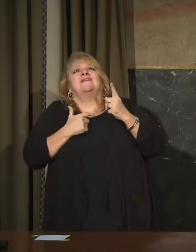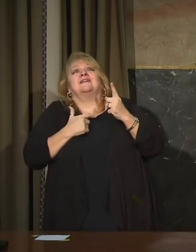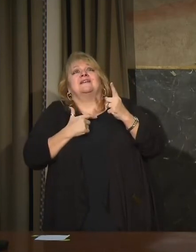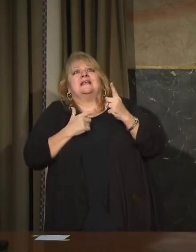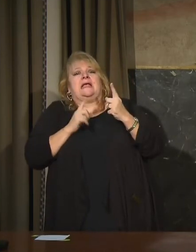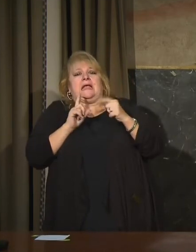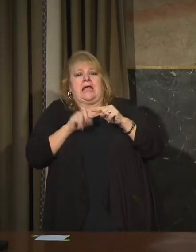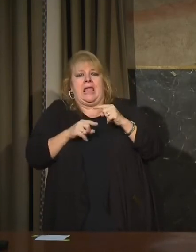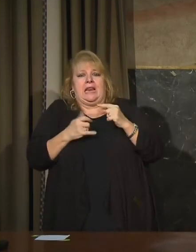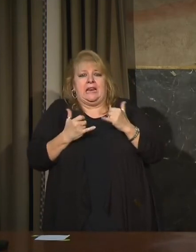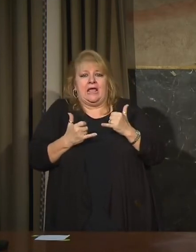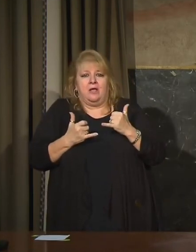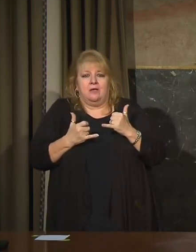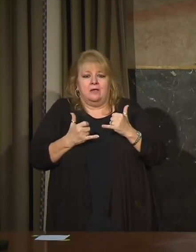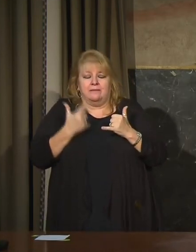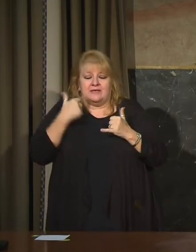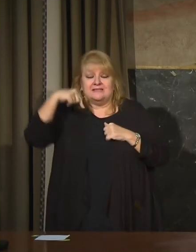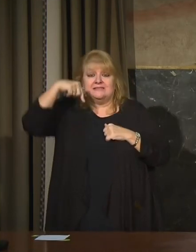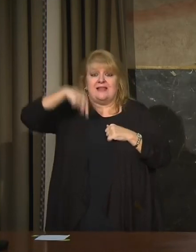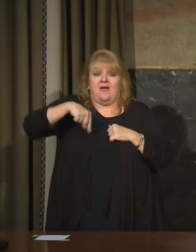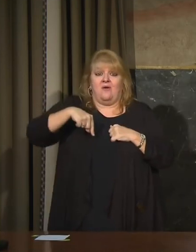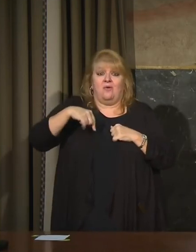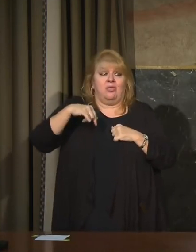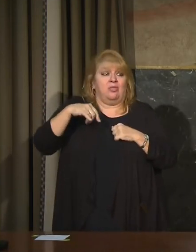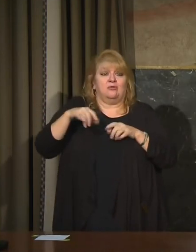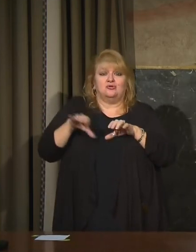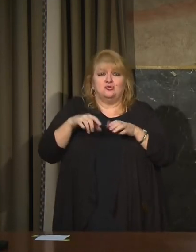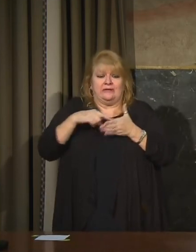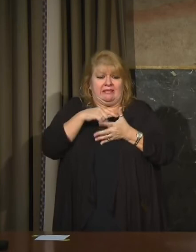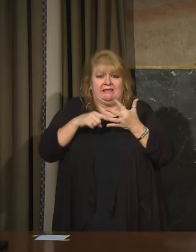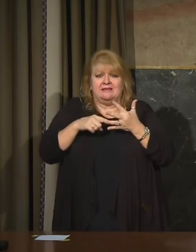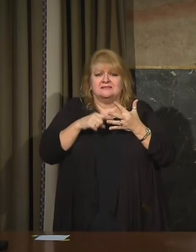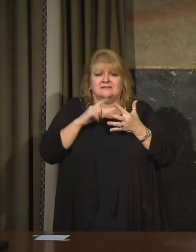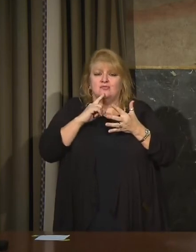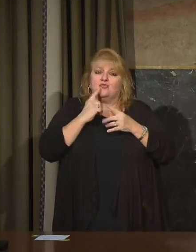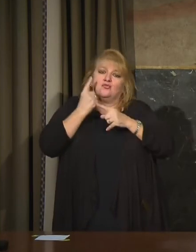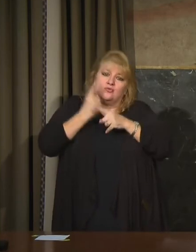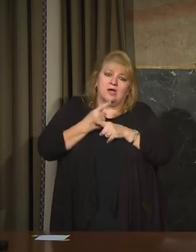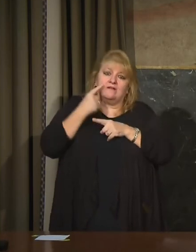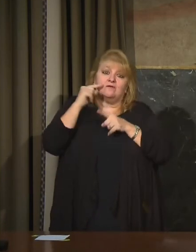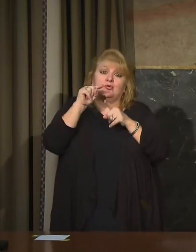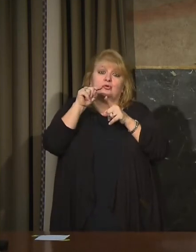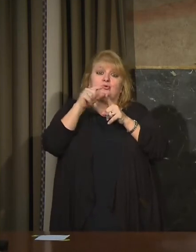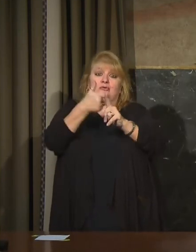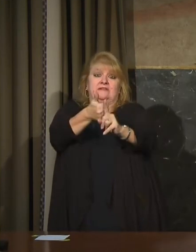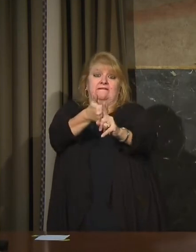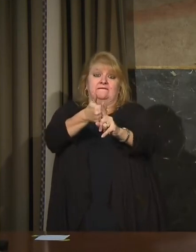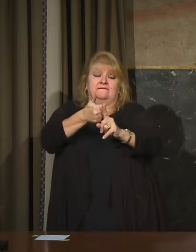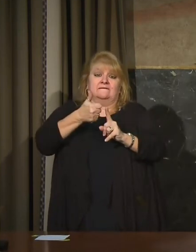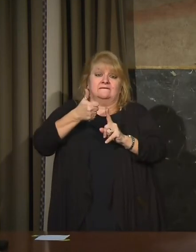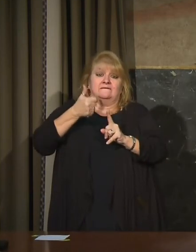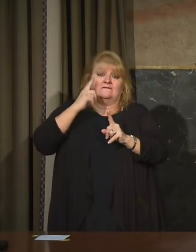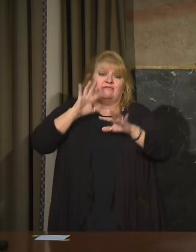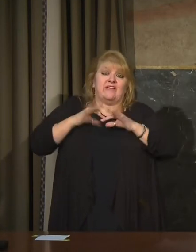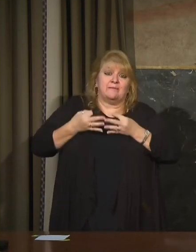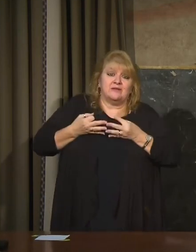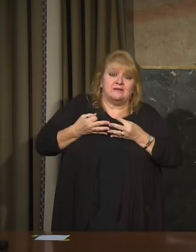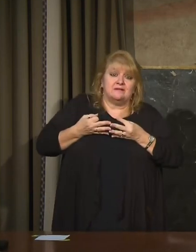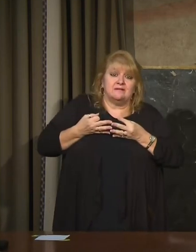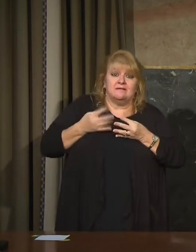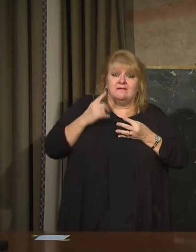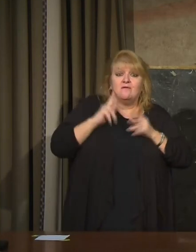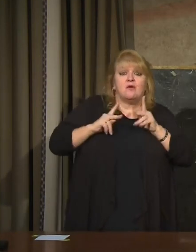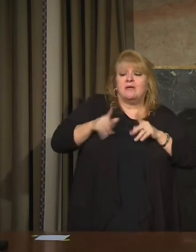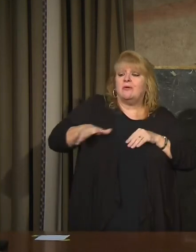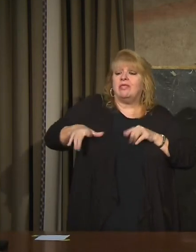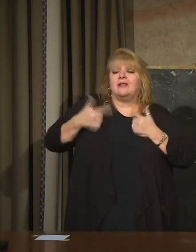thing to do. It's the right thing to do for your family, for your community, for your neighbor, including your neighbors you don't even know. And it's also the right